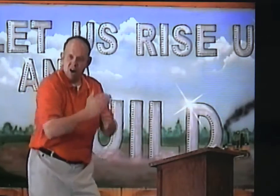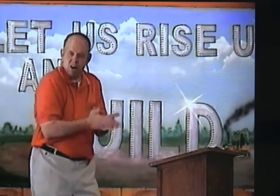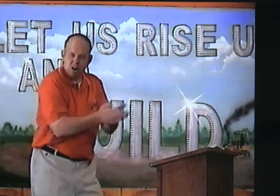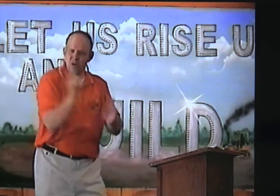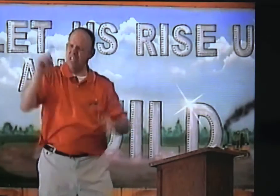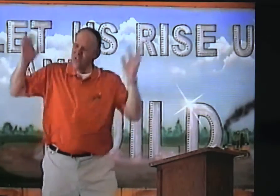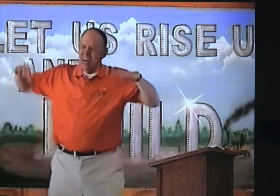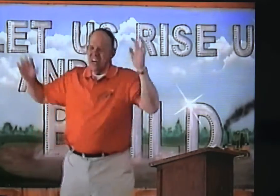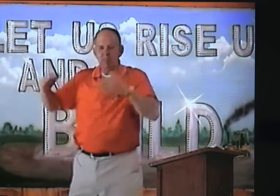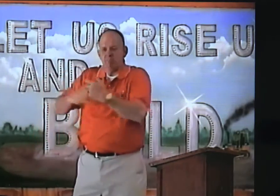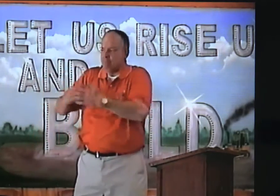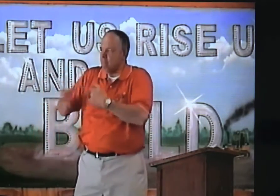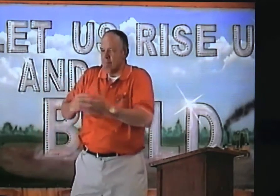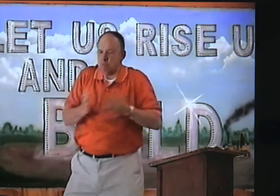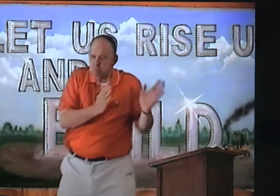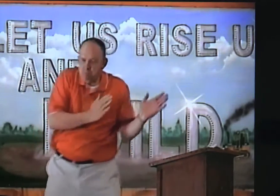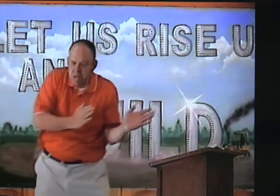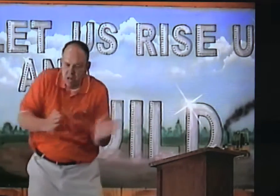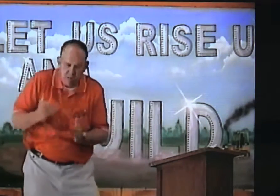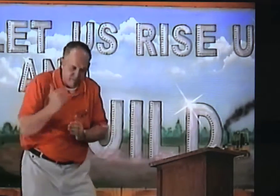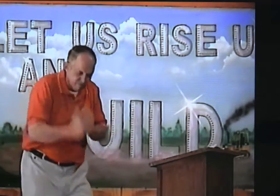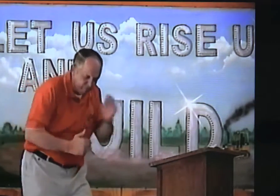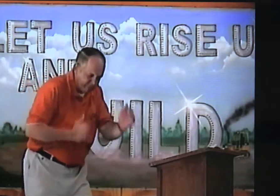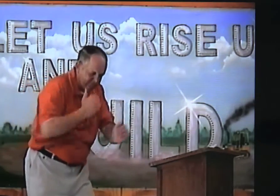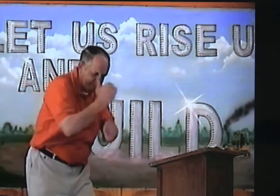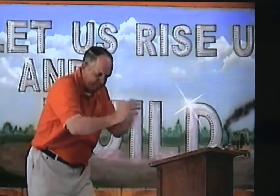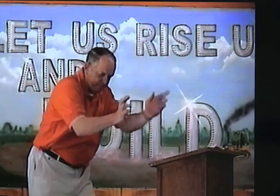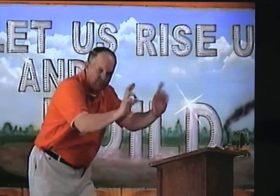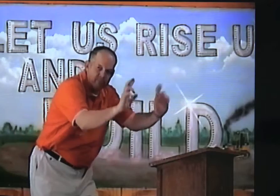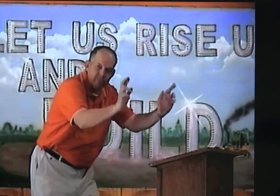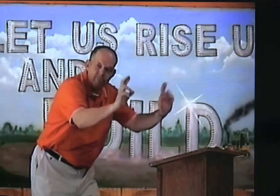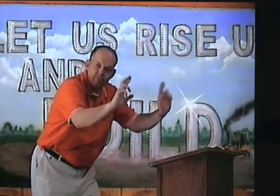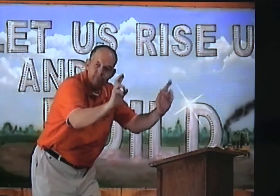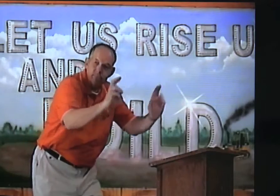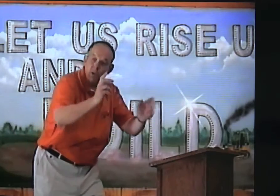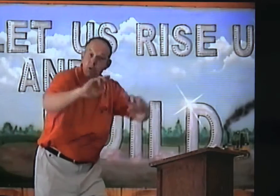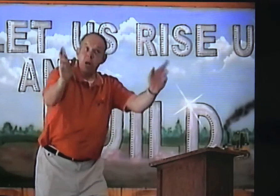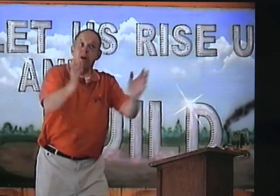120 years he built a big boat. Man, and he built it, got ready.